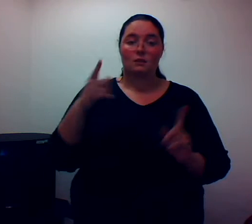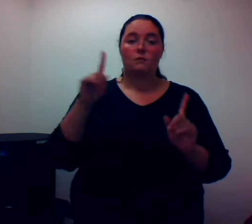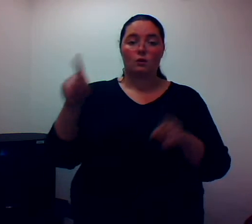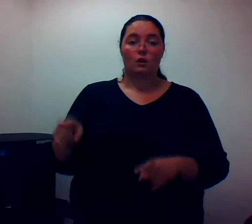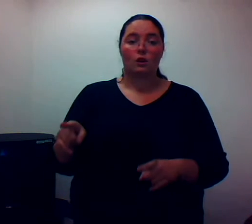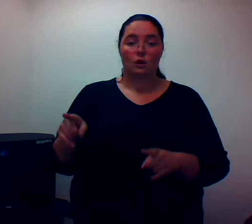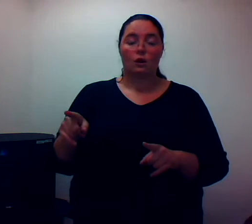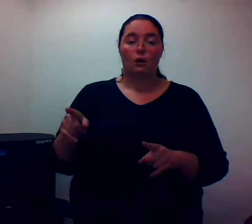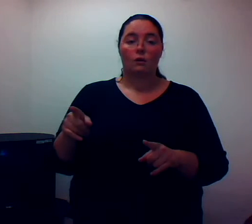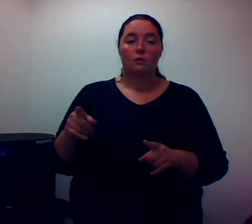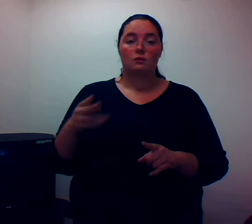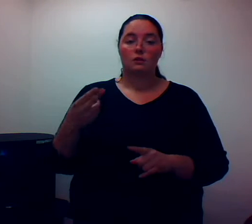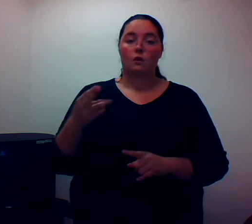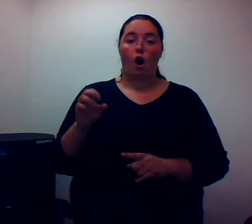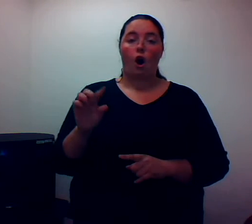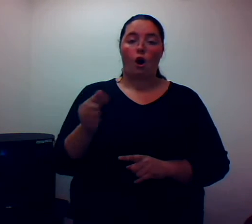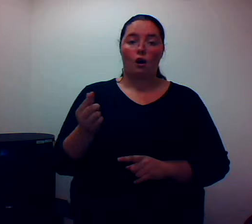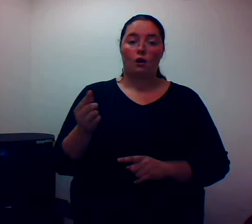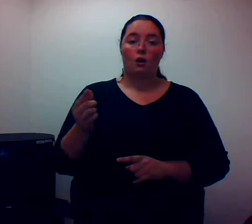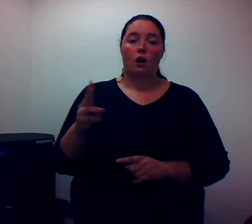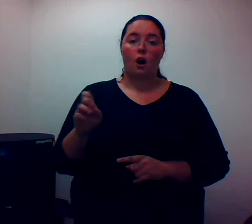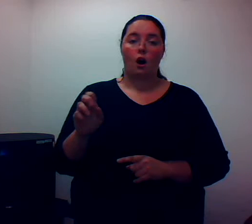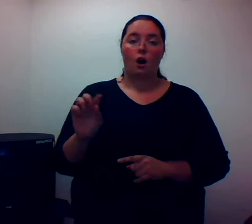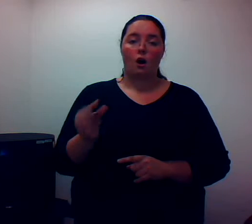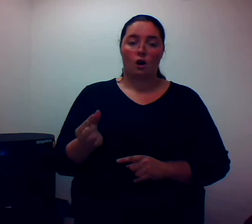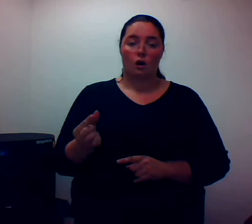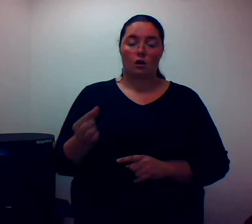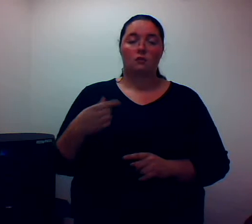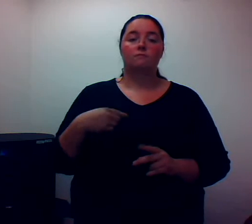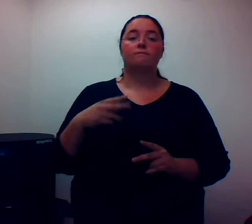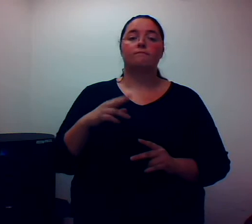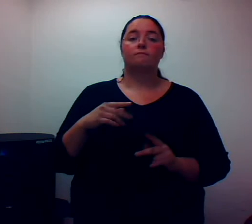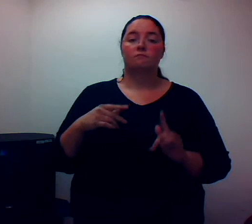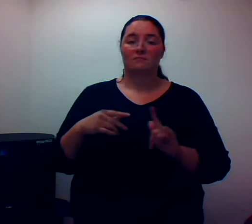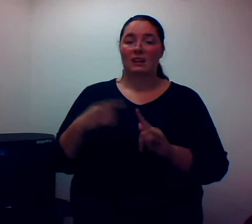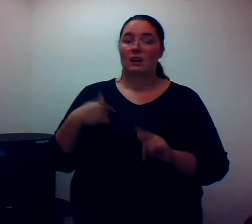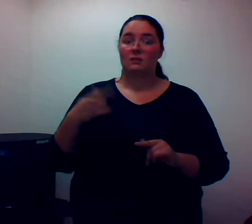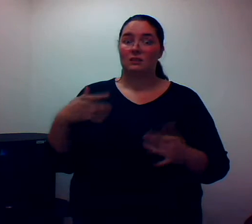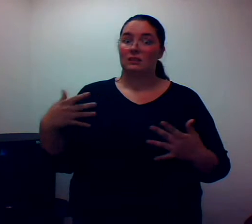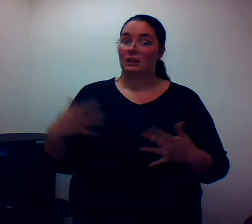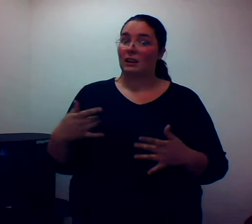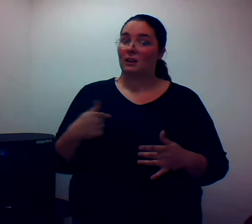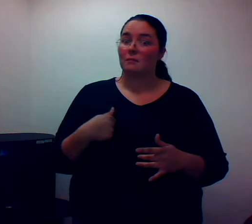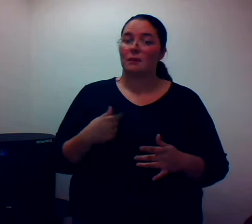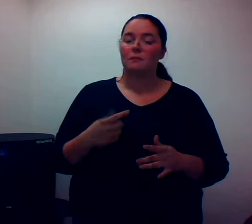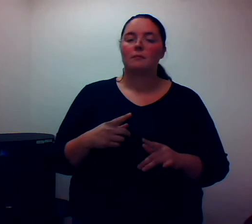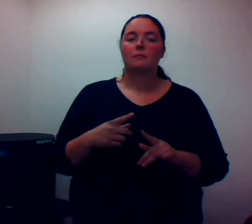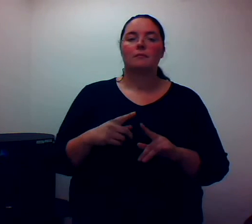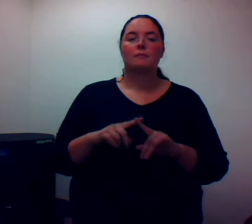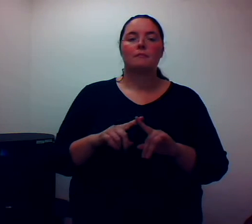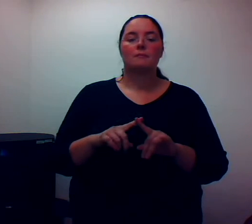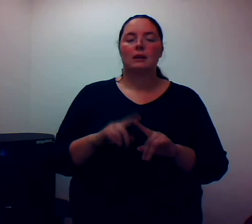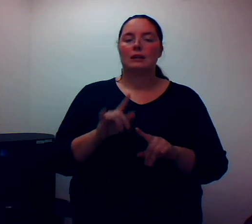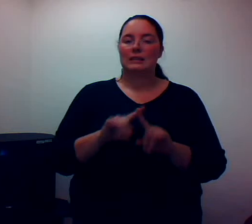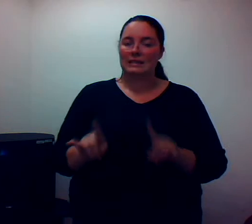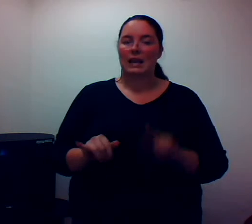very perplexing, but it turned out they had replaced the engine overnight with another engine that had been flown in from Tokyo.